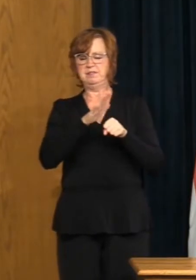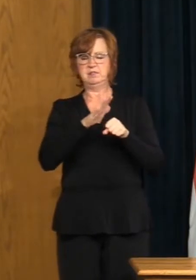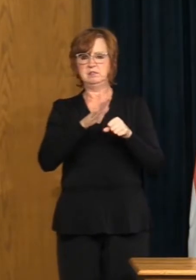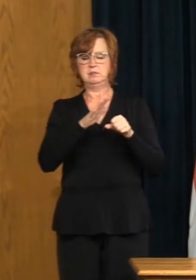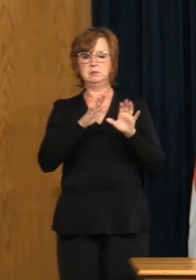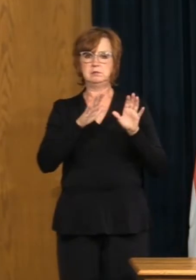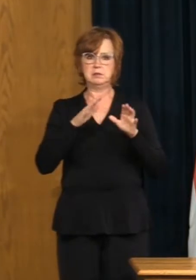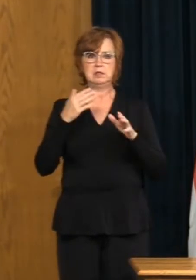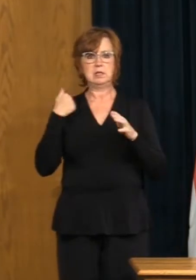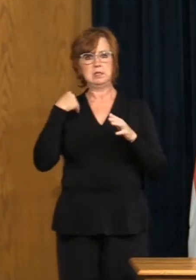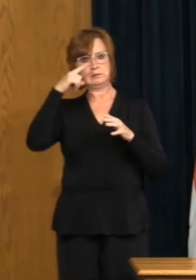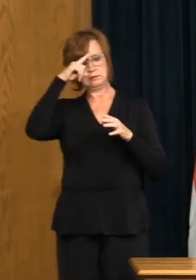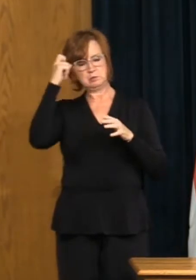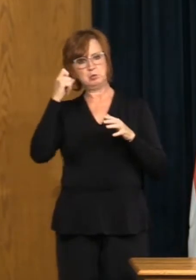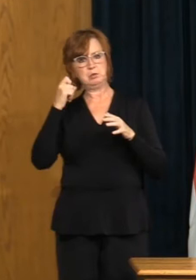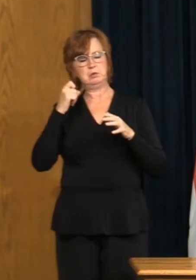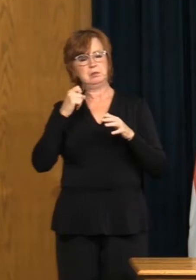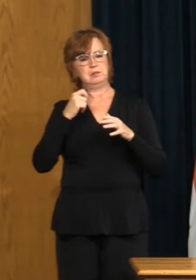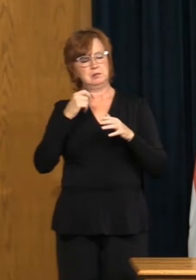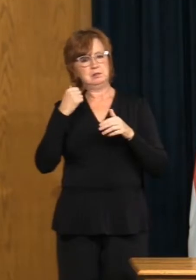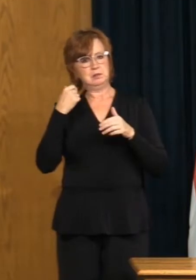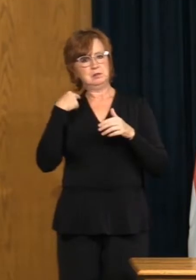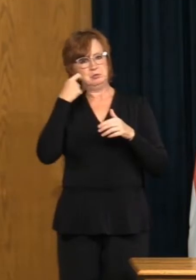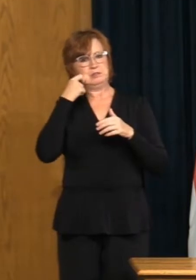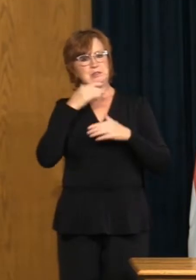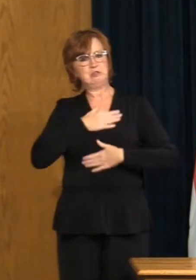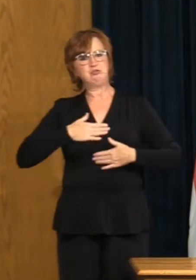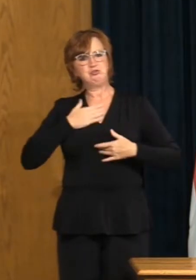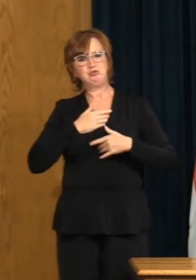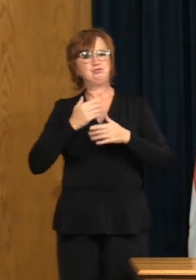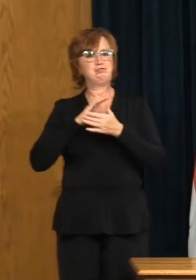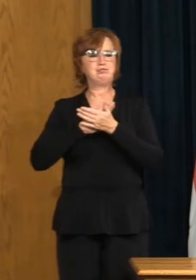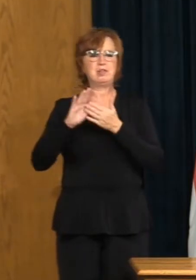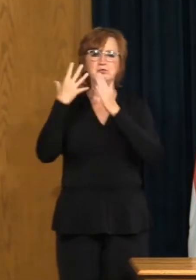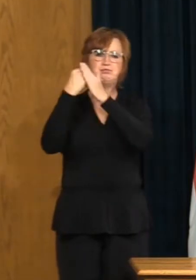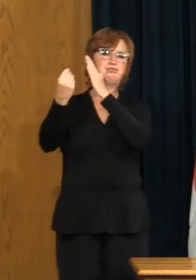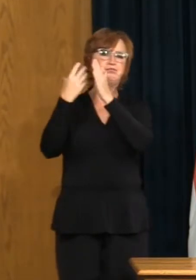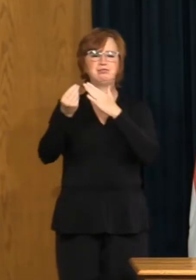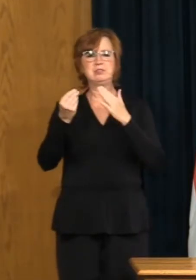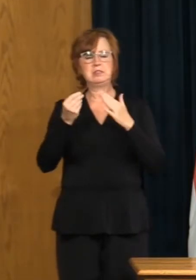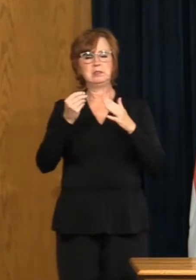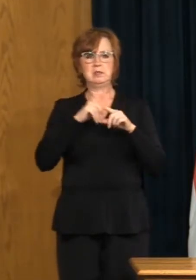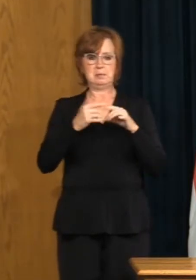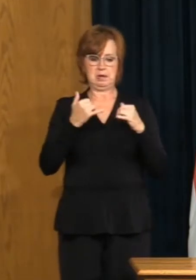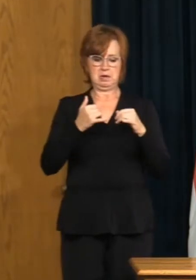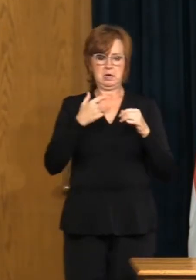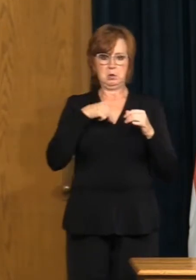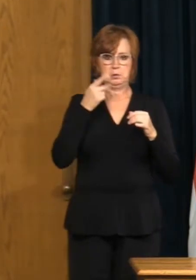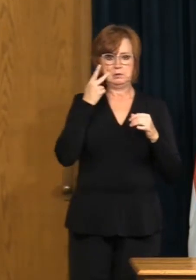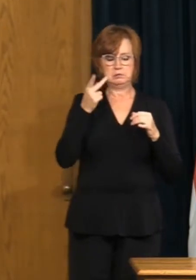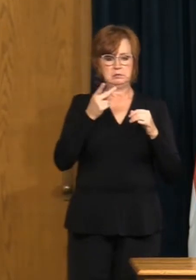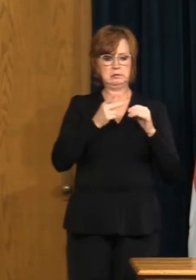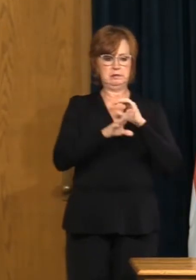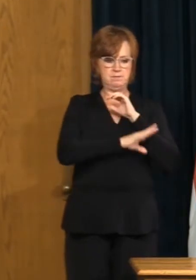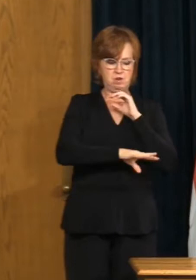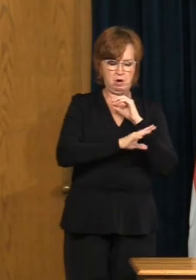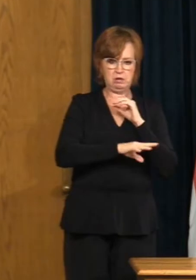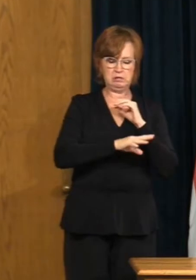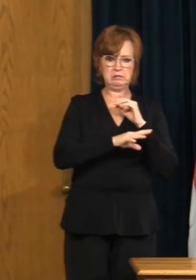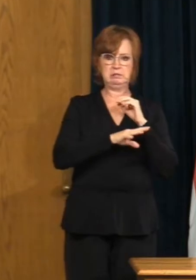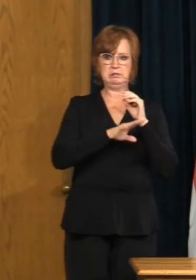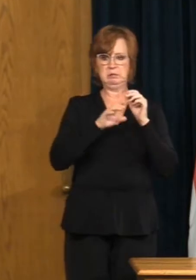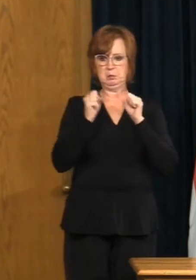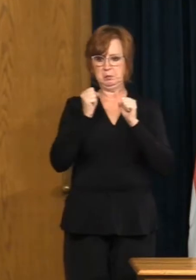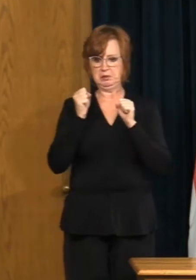that this is not forever. We are entering our first fall and winter during a pandemic, and hopefully we will be in a different